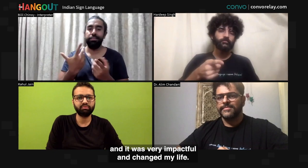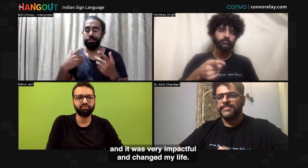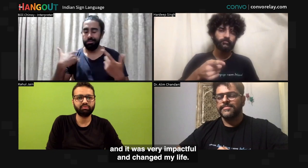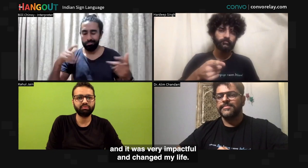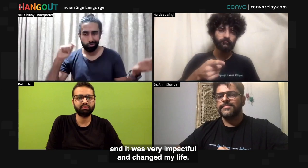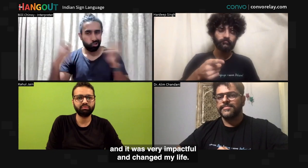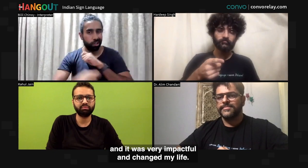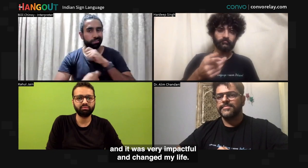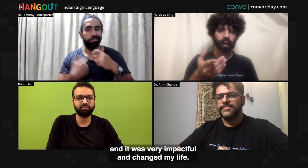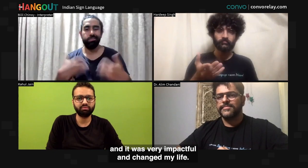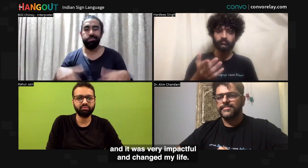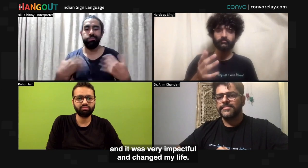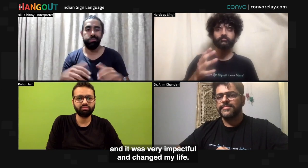and changed my life.